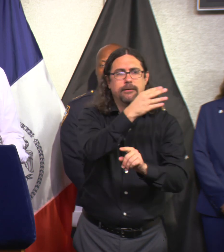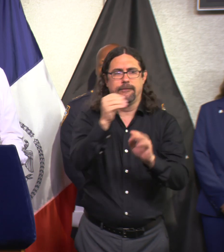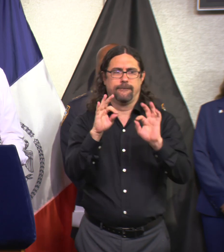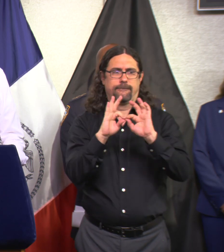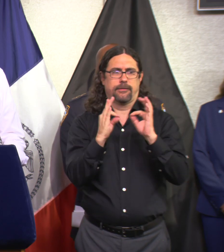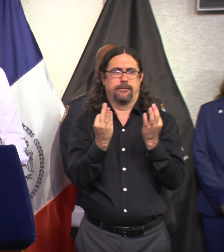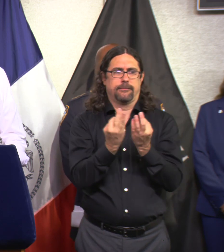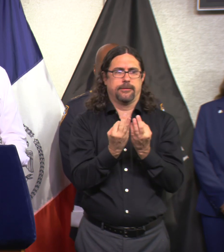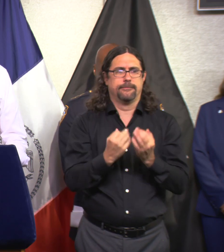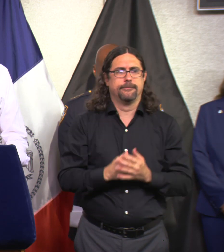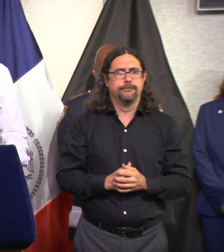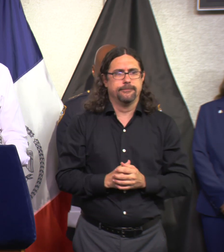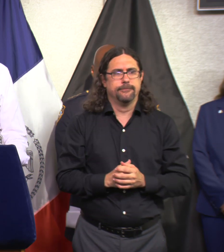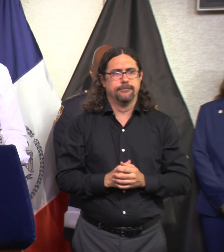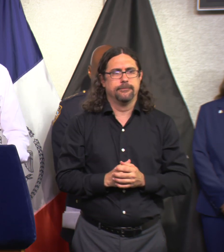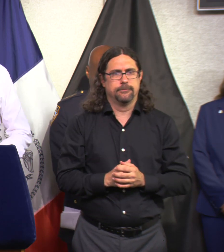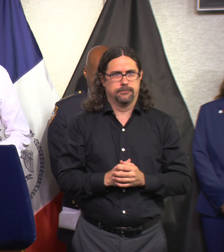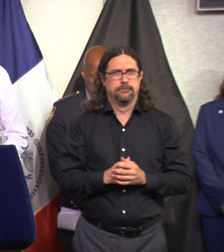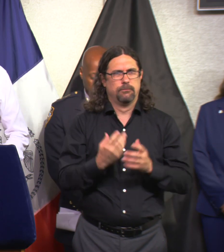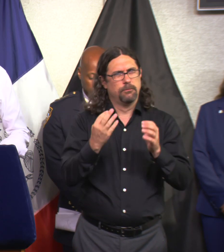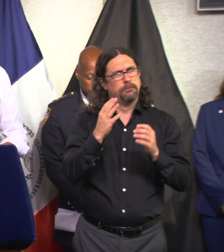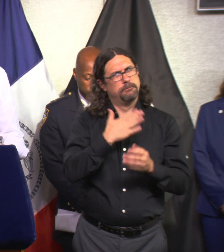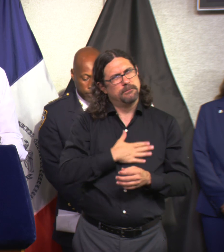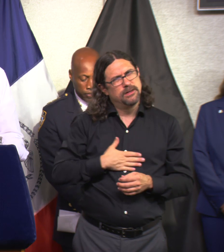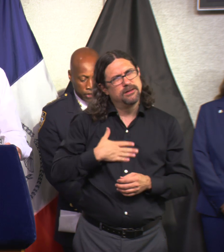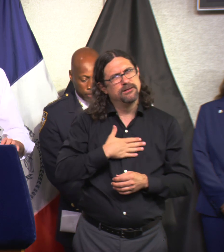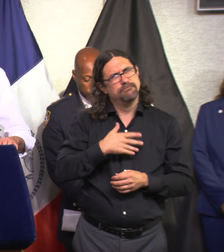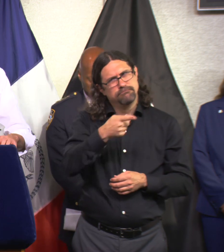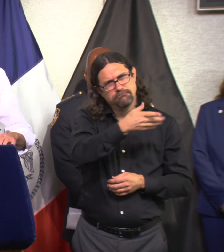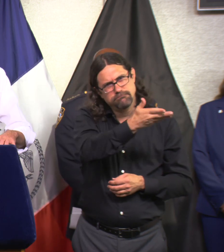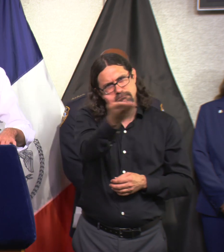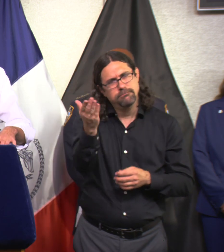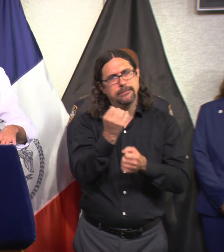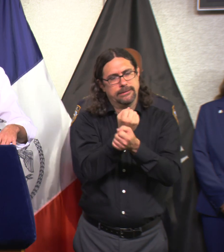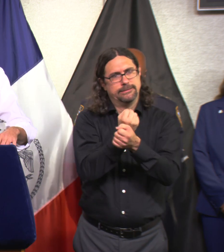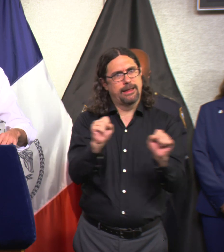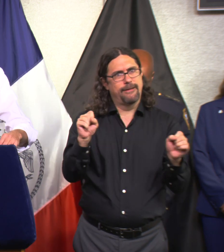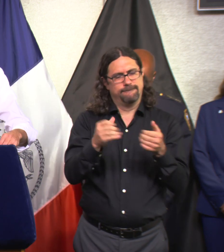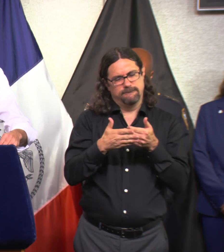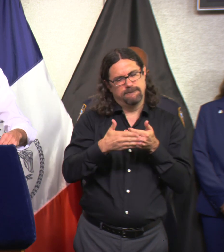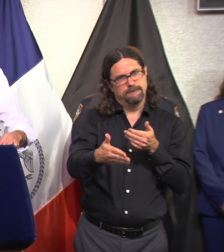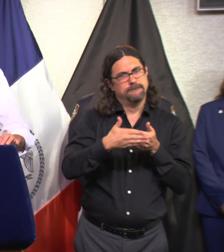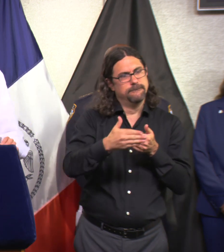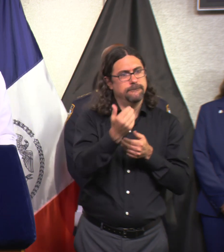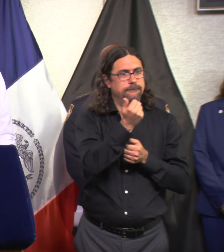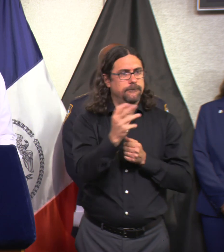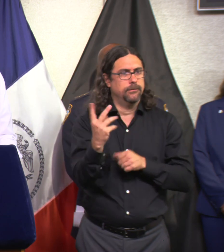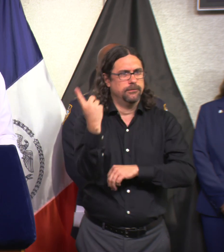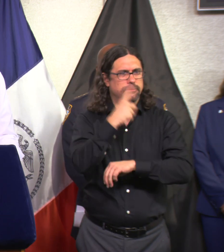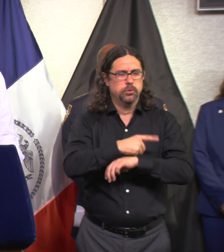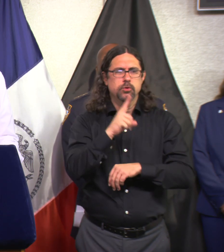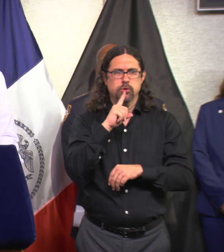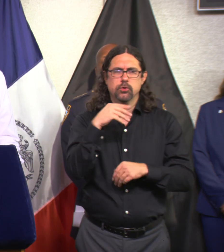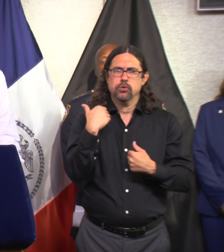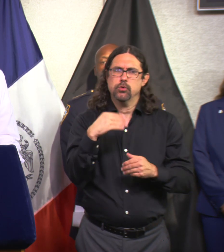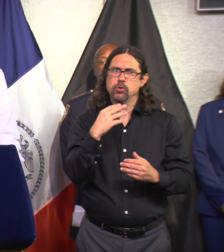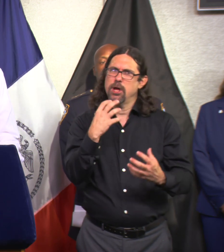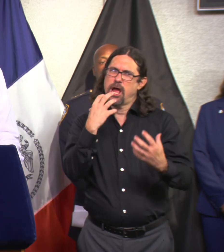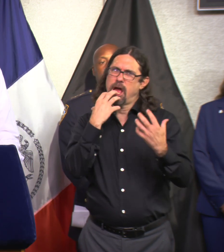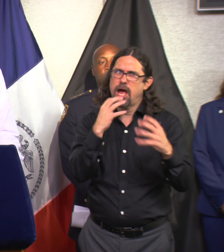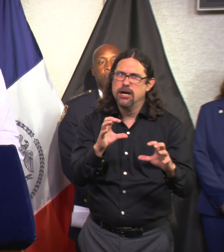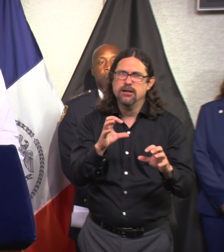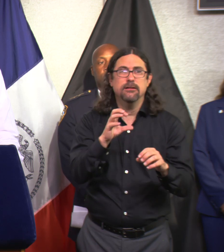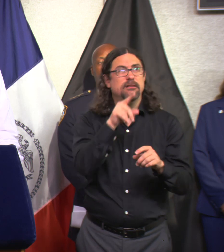heat emergency. There will be extremely hot, as I said, potentially dangerous weather this